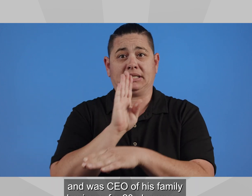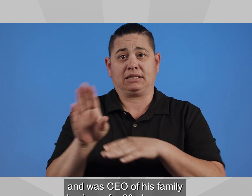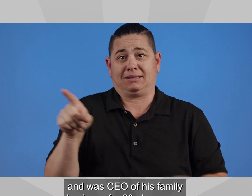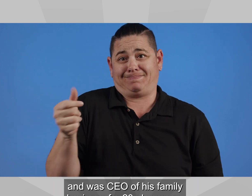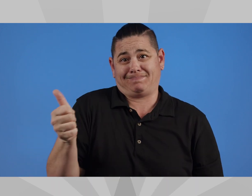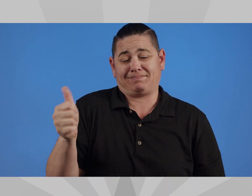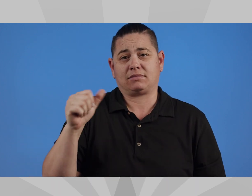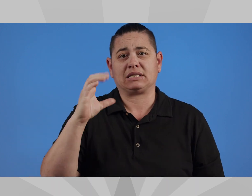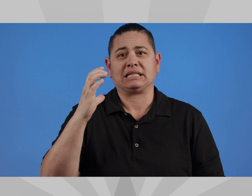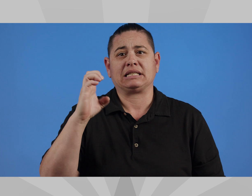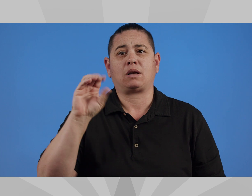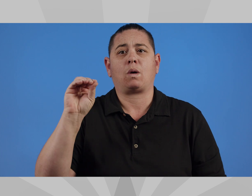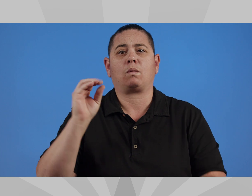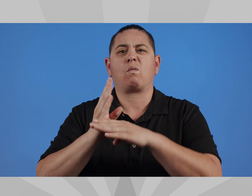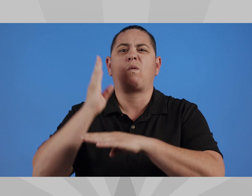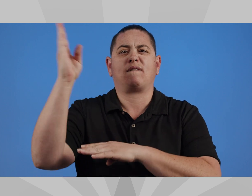20-plus years.